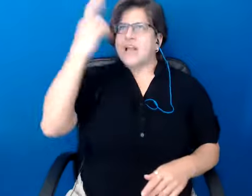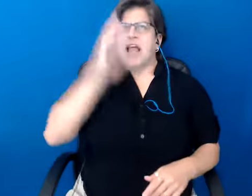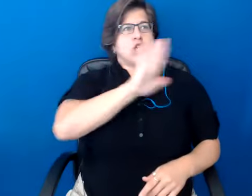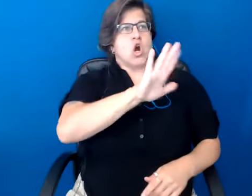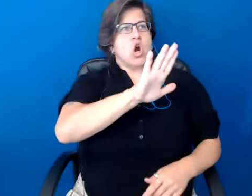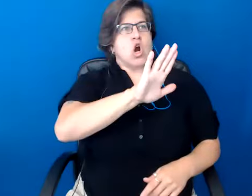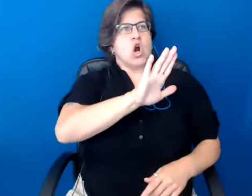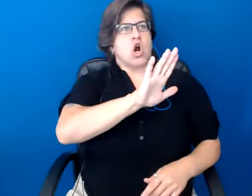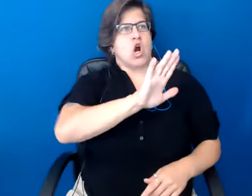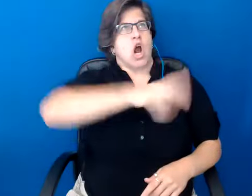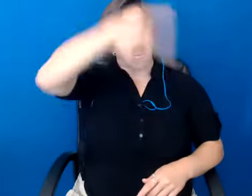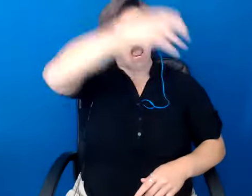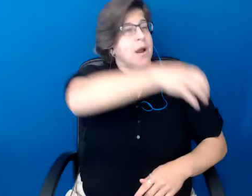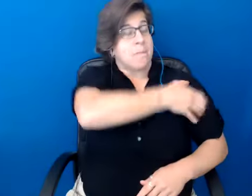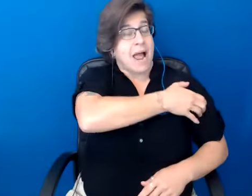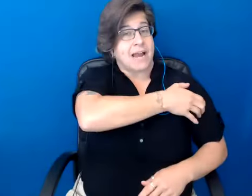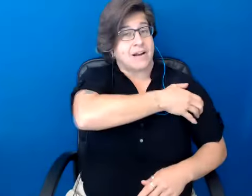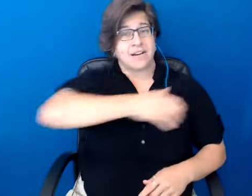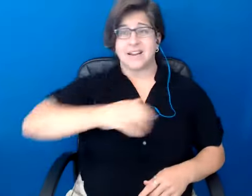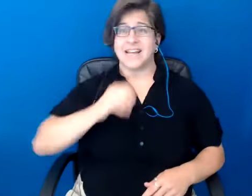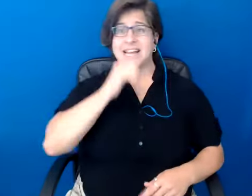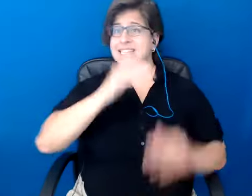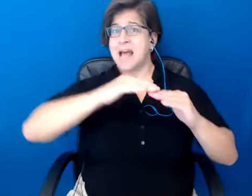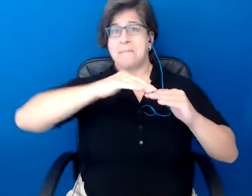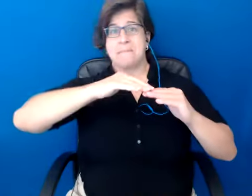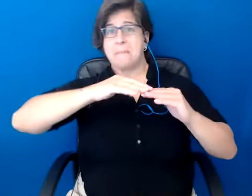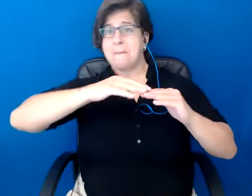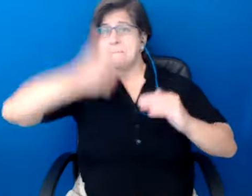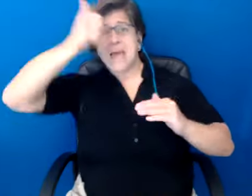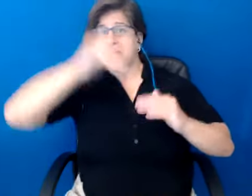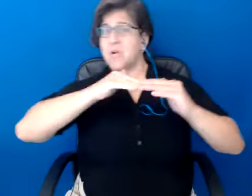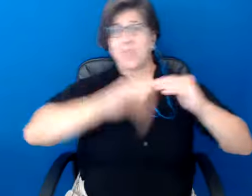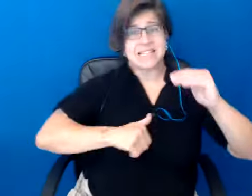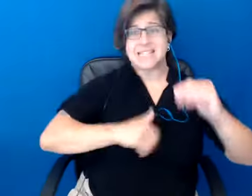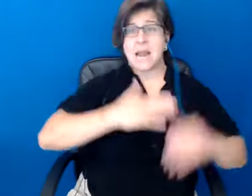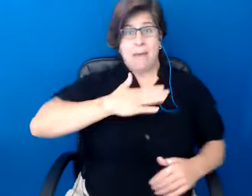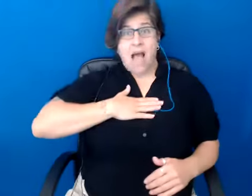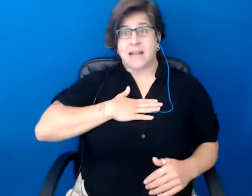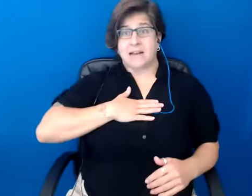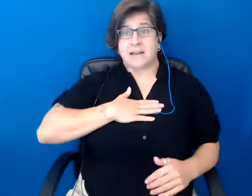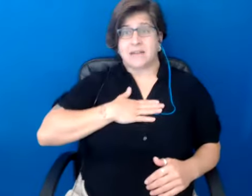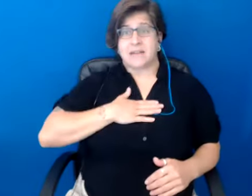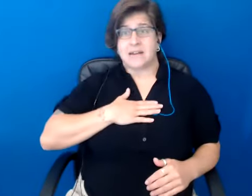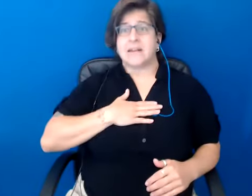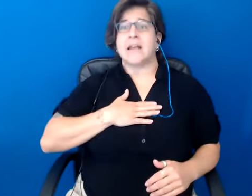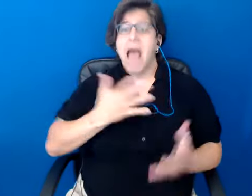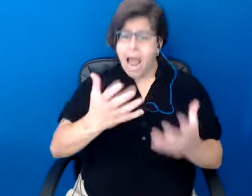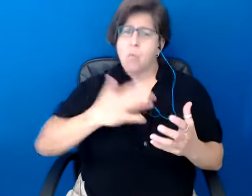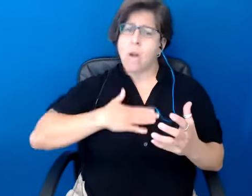power is no more right or wrong than mine. I love it that AA's position on that allows all